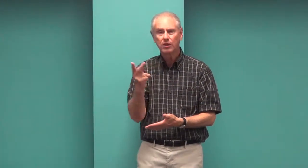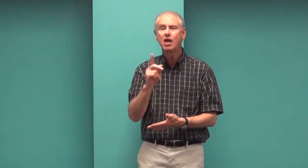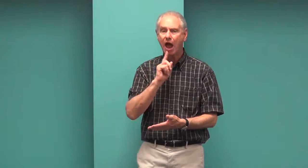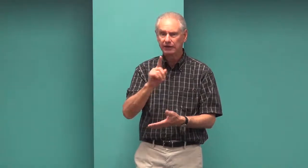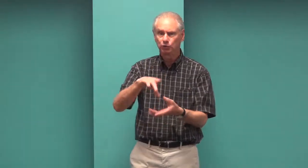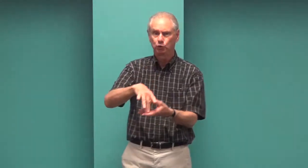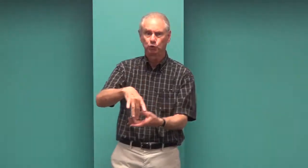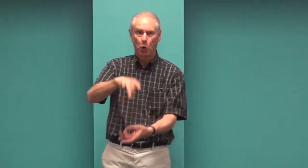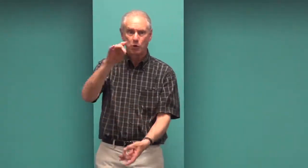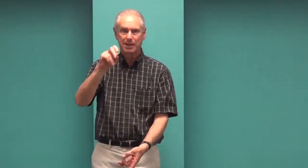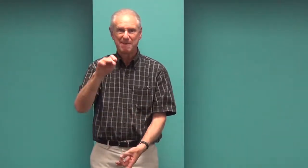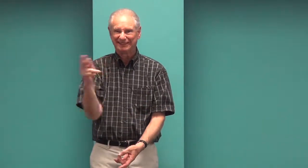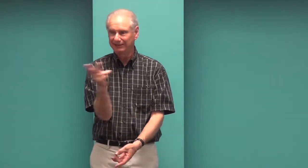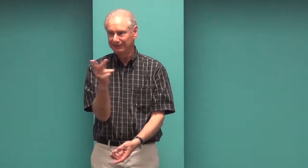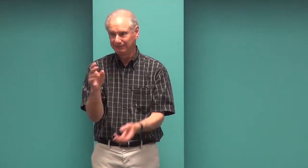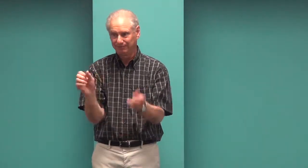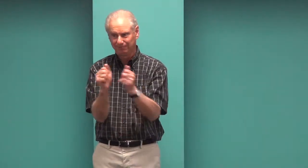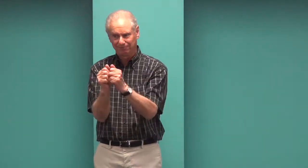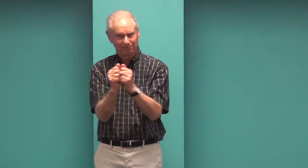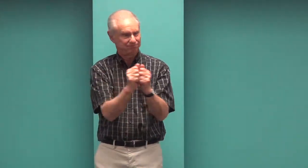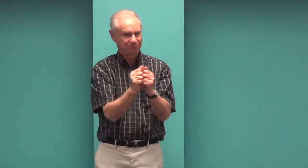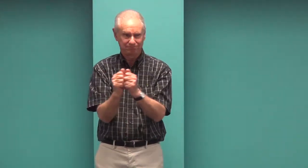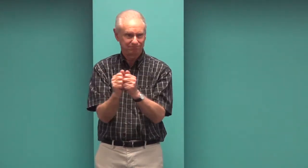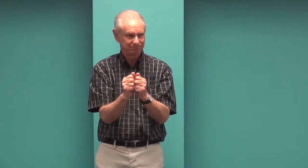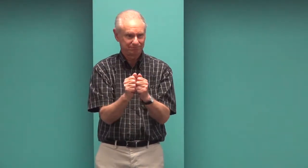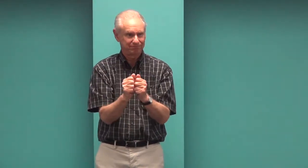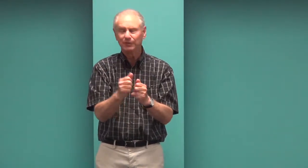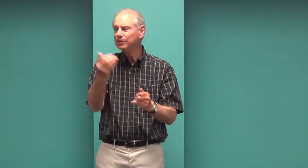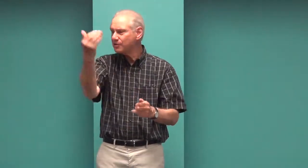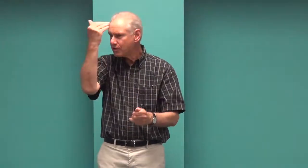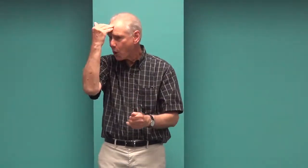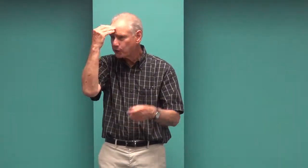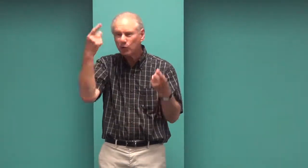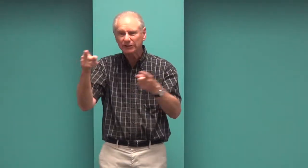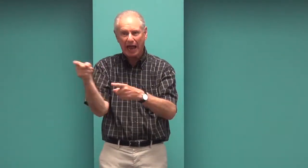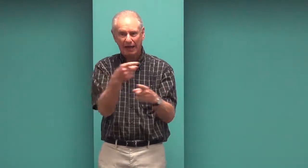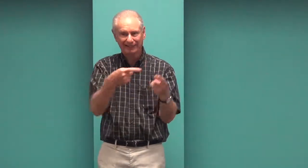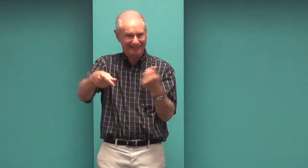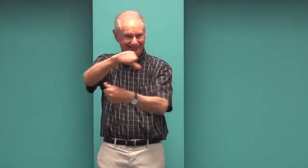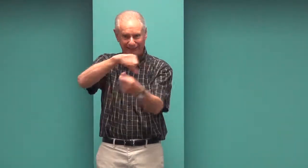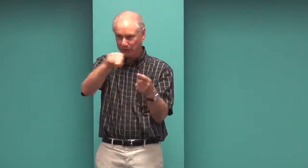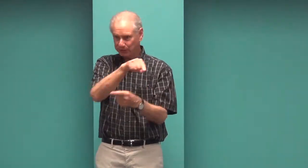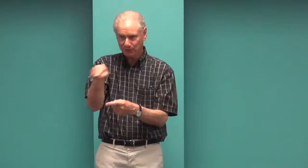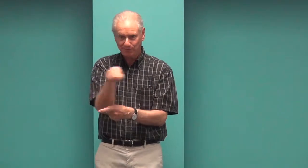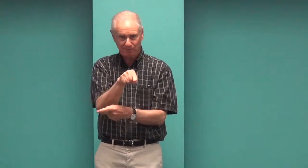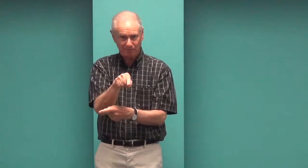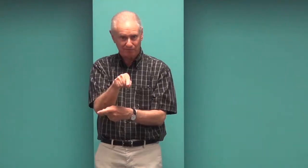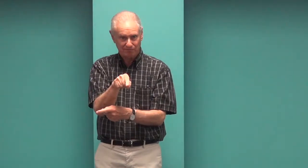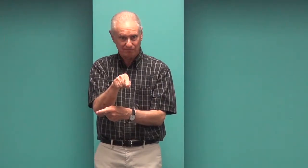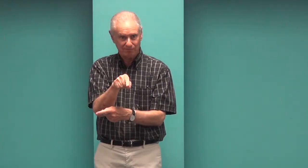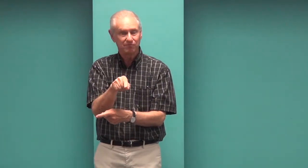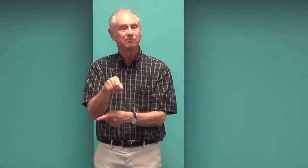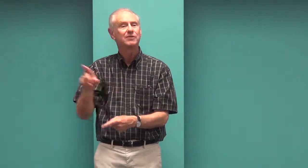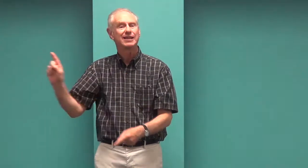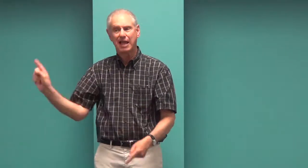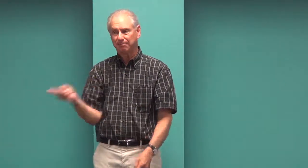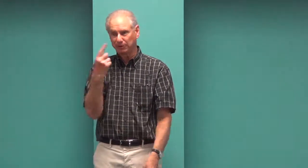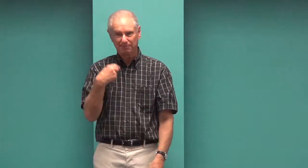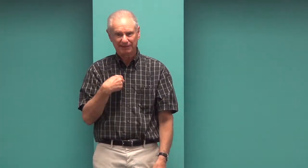Sometimes he'd ask his wife. Really, he and his wife are soulmates. I mean, they just know each other so